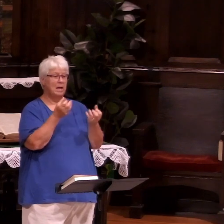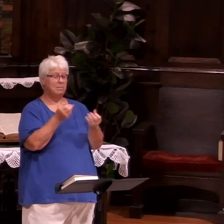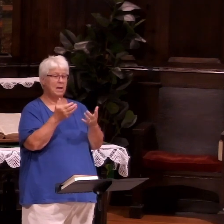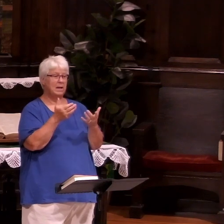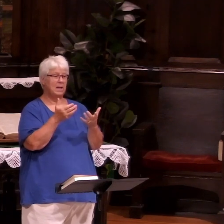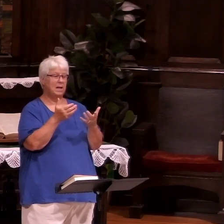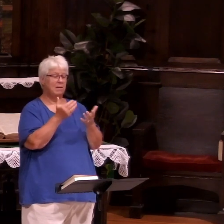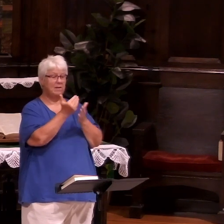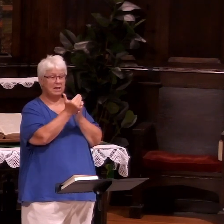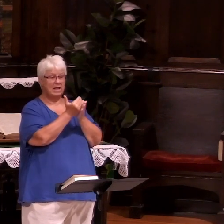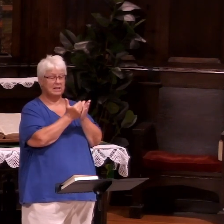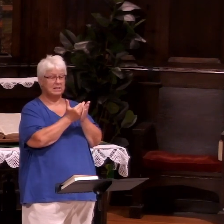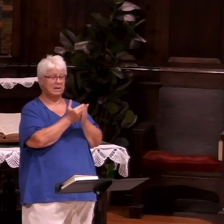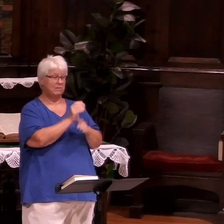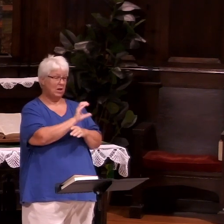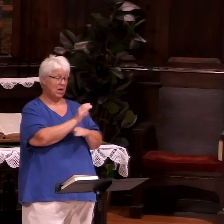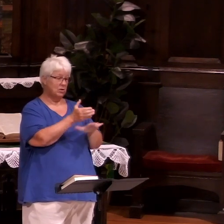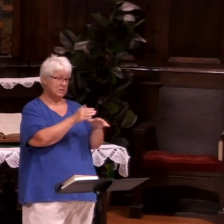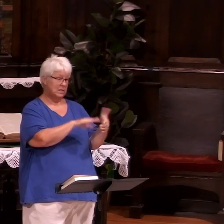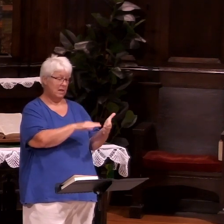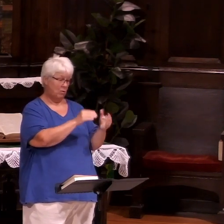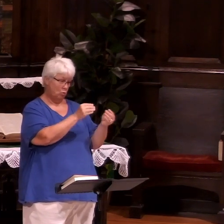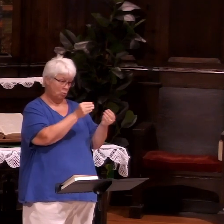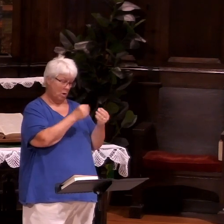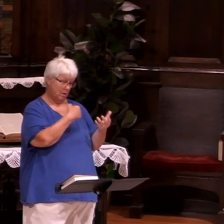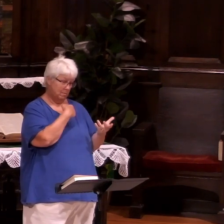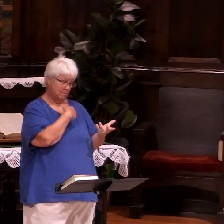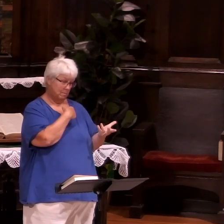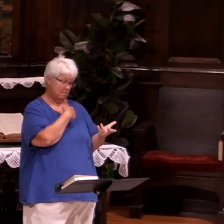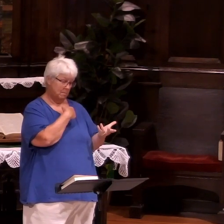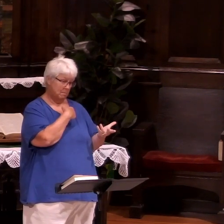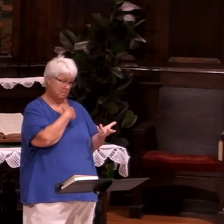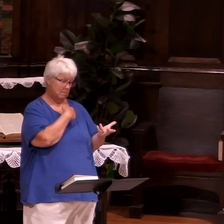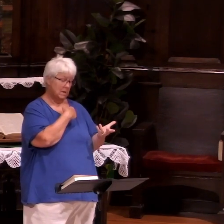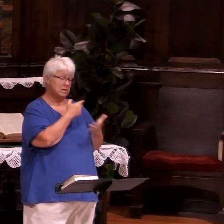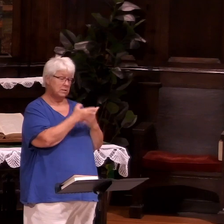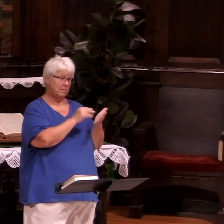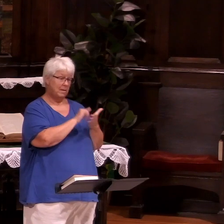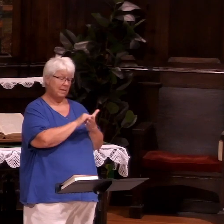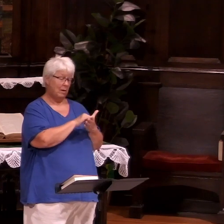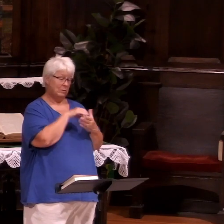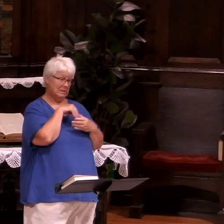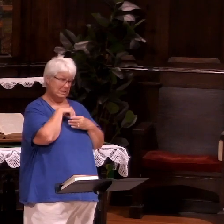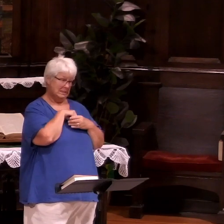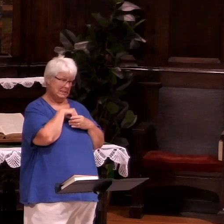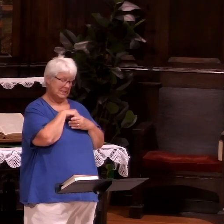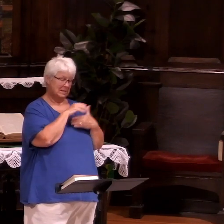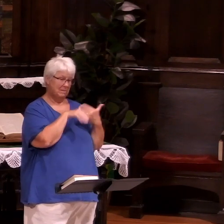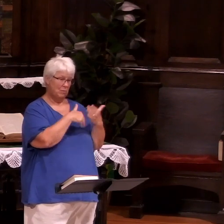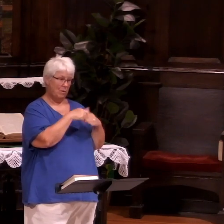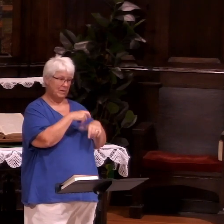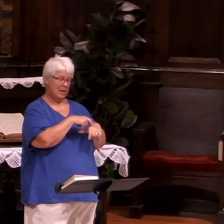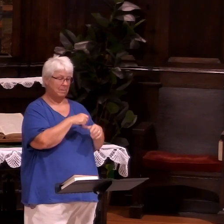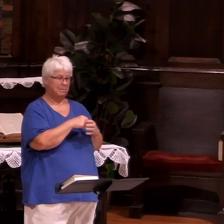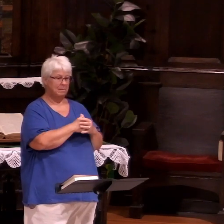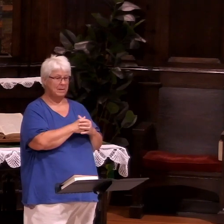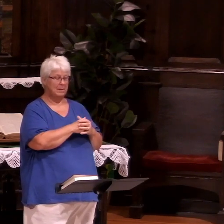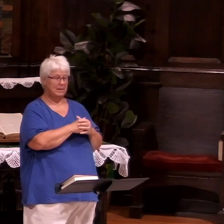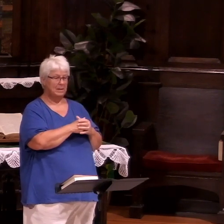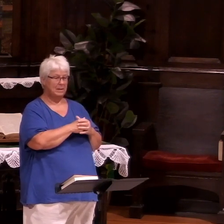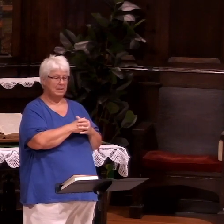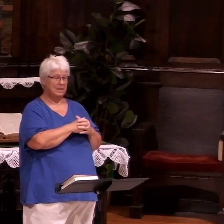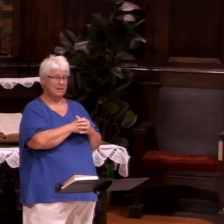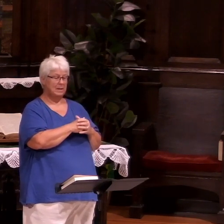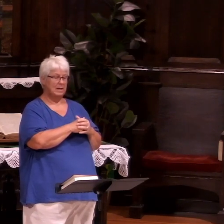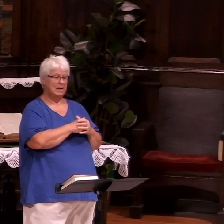the lessons Connor's death taught him, something that was actually in him all along. He